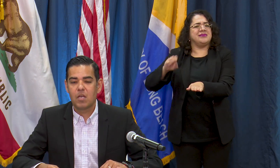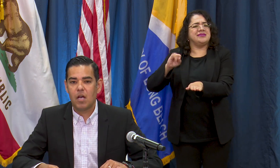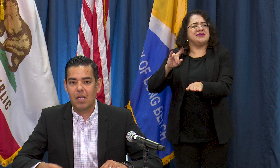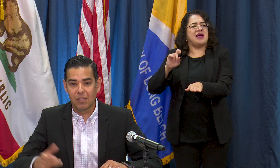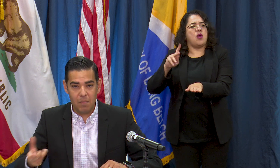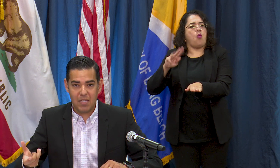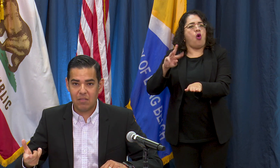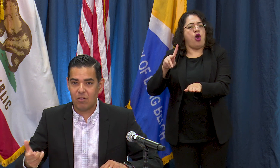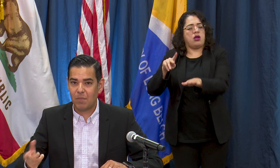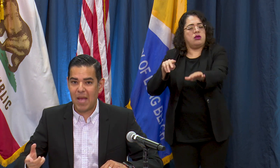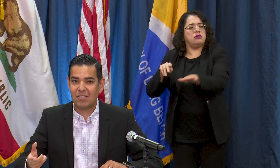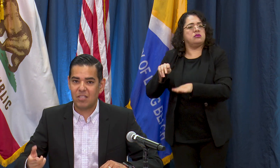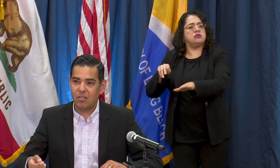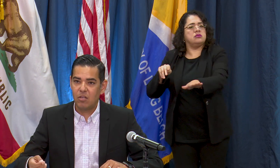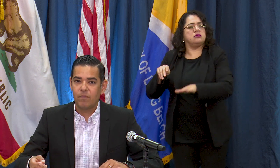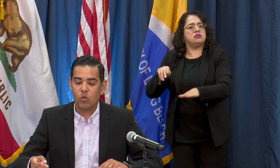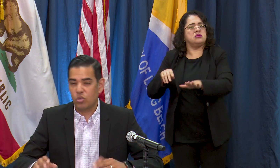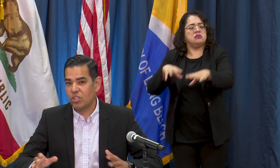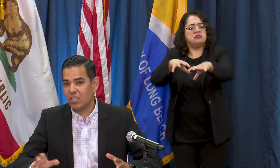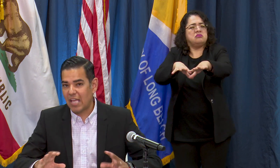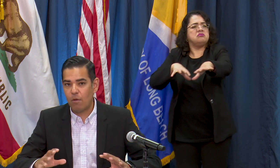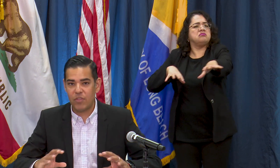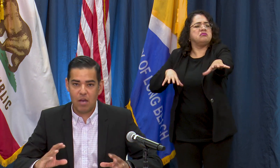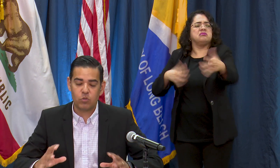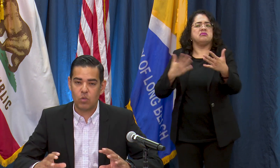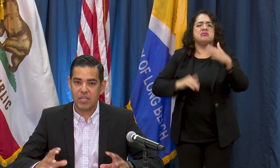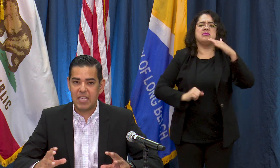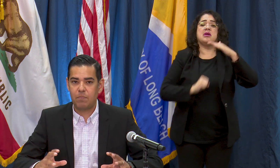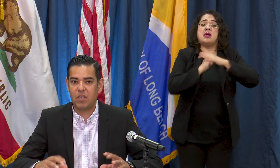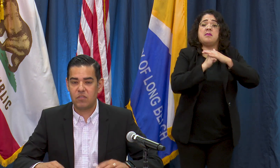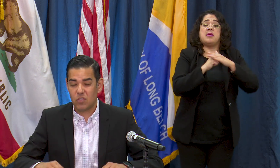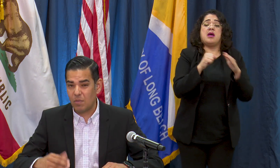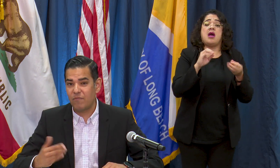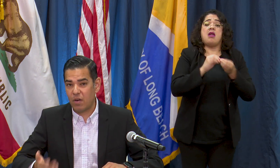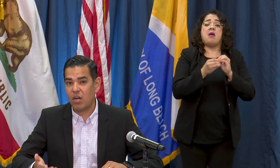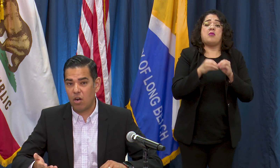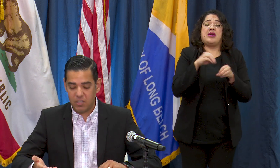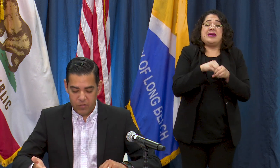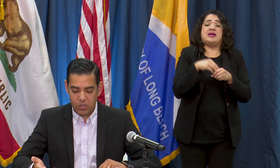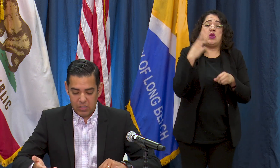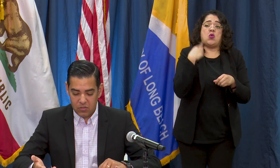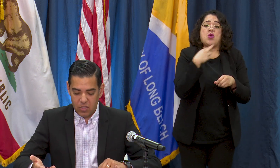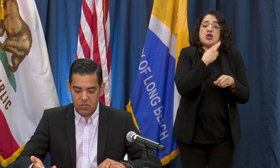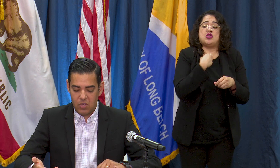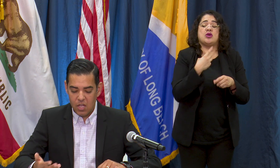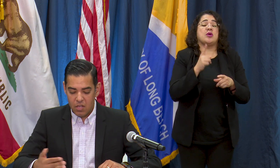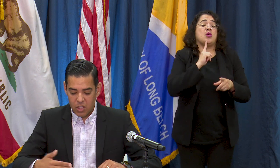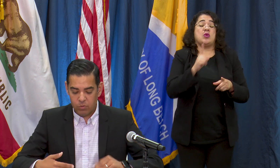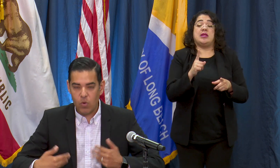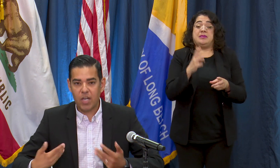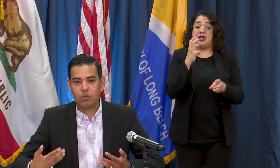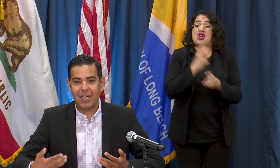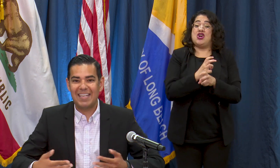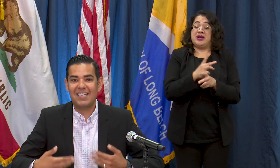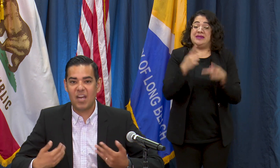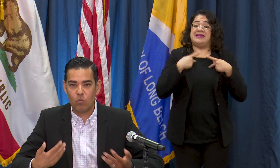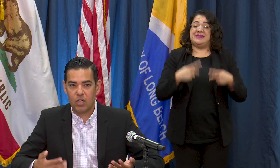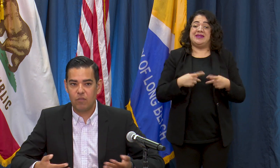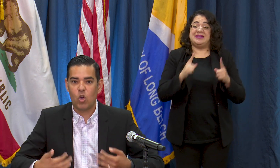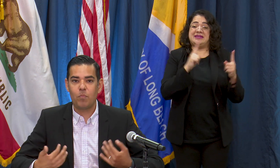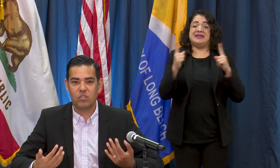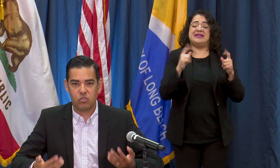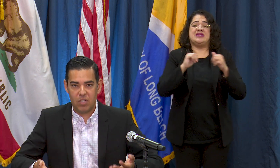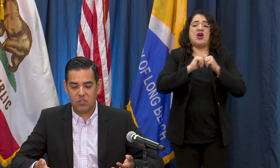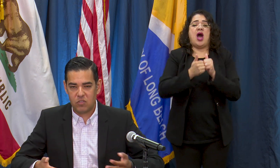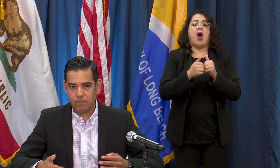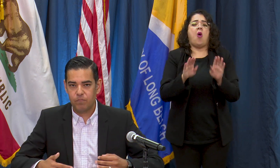reopen, limiting their capacity or just allowing the outdoor dining piece is going to be very hard to physically distance. And so we want to create a network